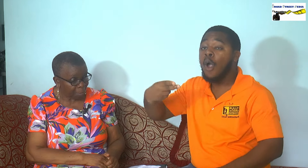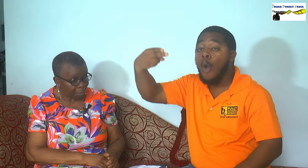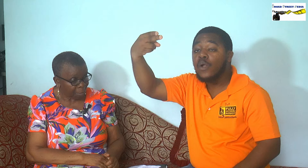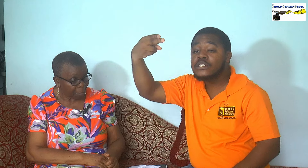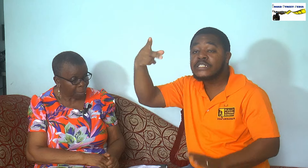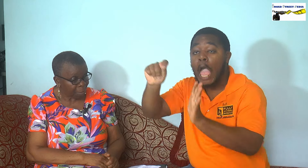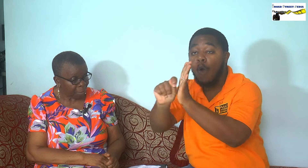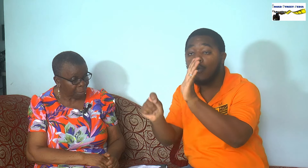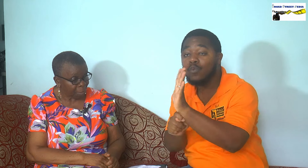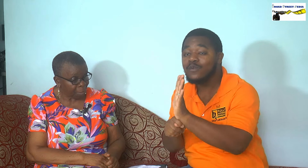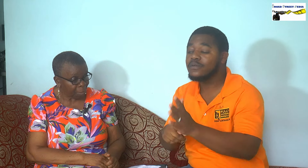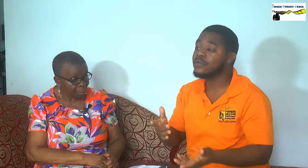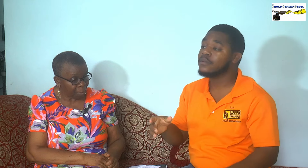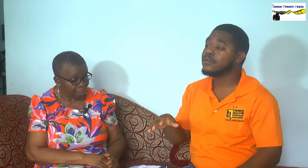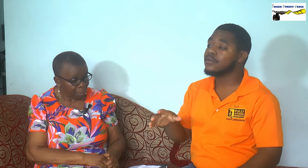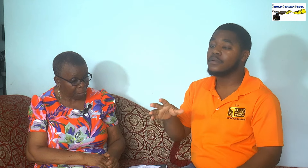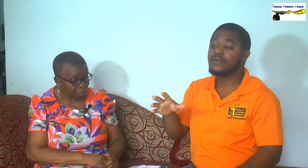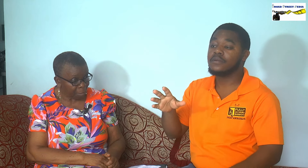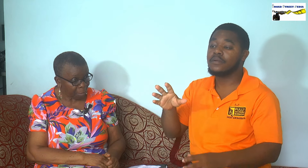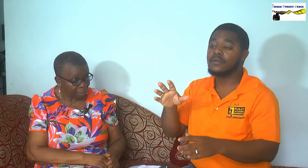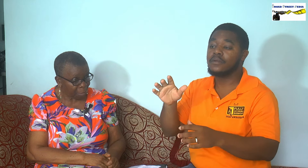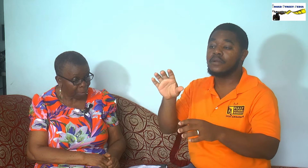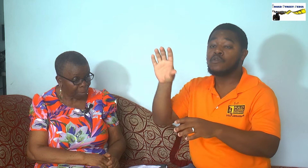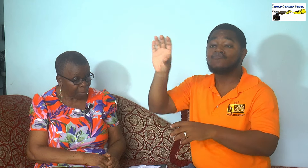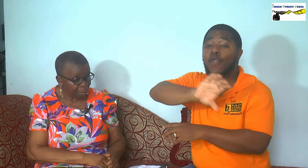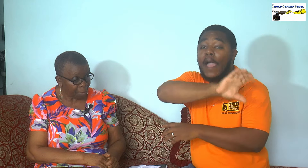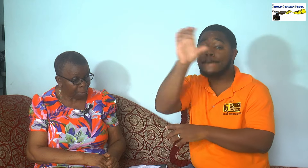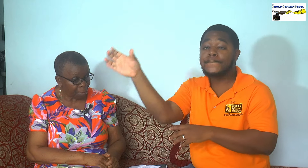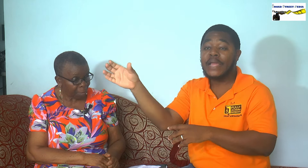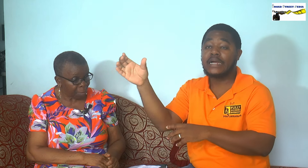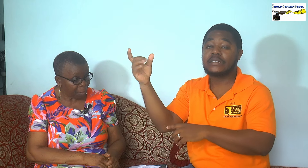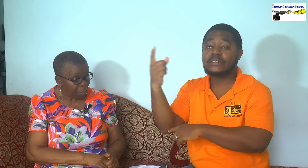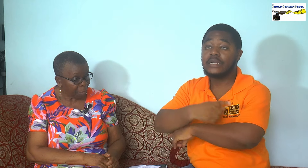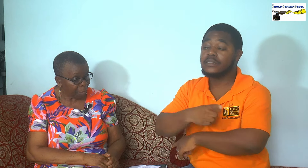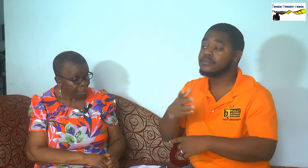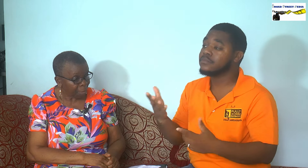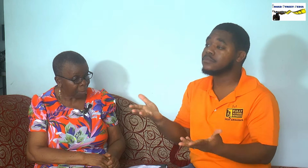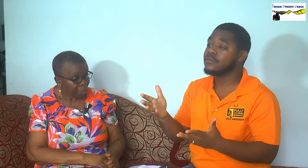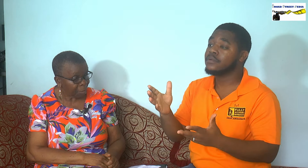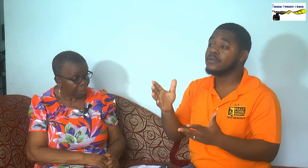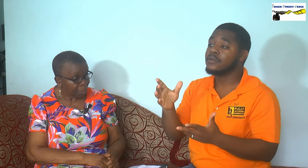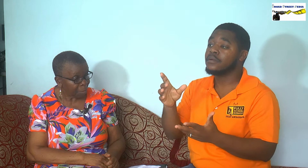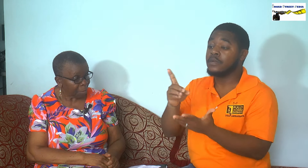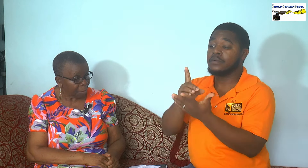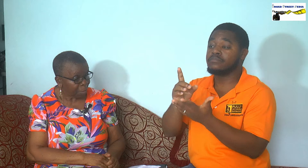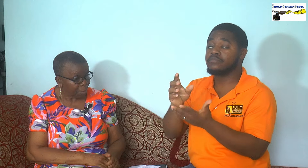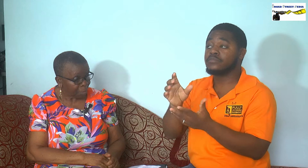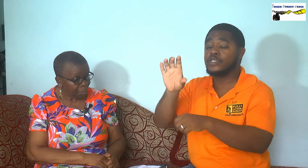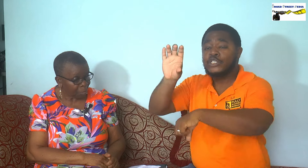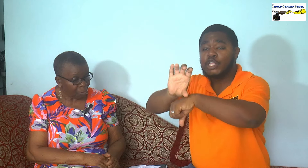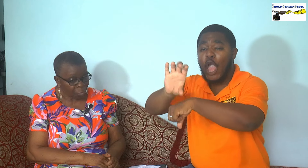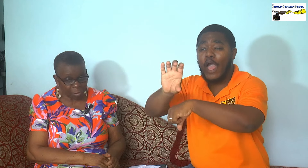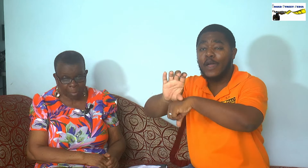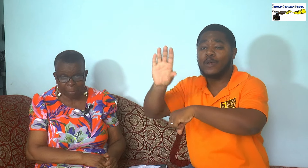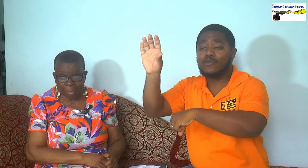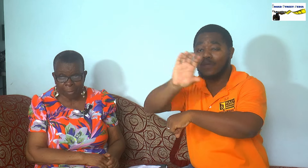their time with her when they went to Whole Town or on Christmas Day. Christmas party. Or when